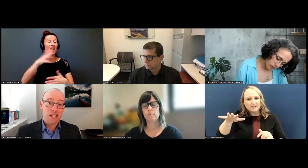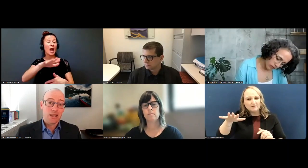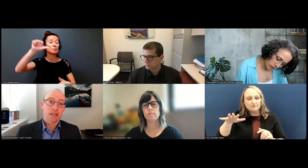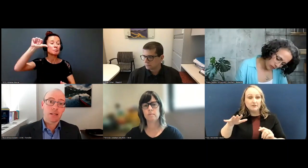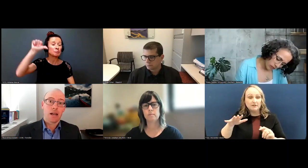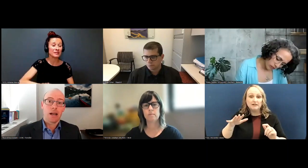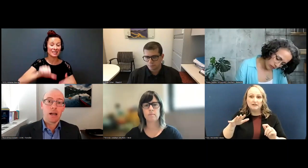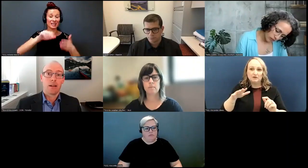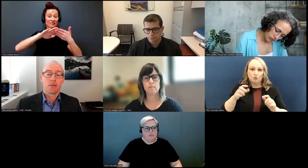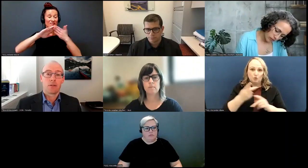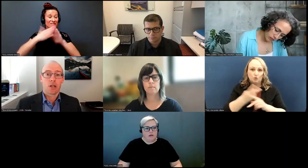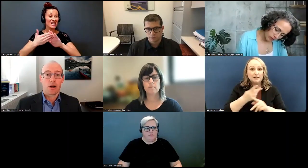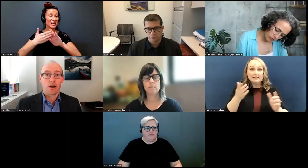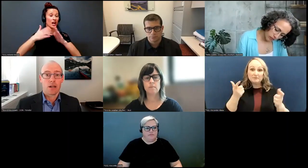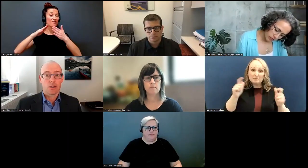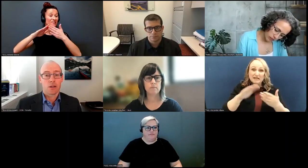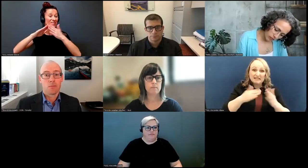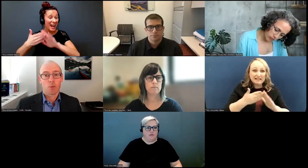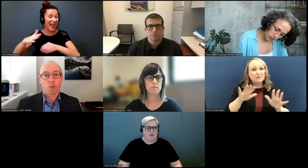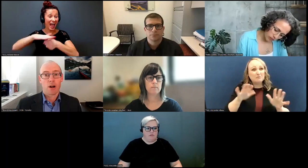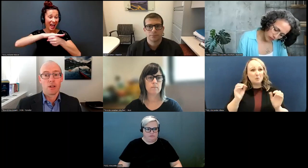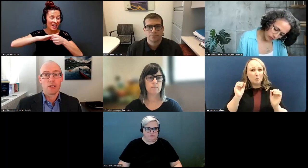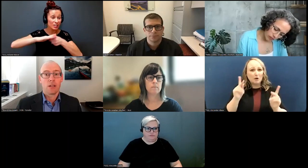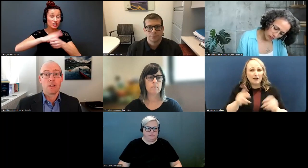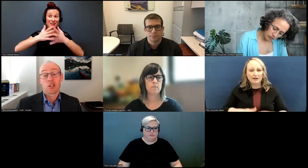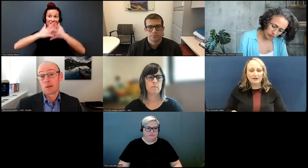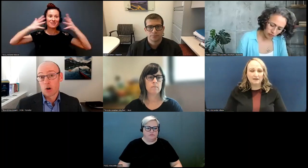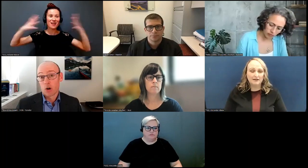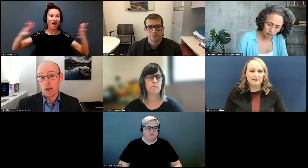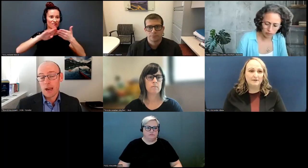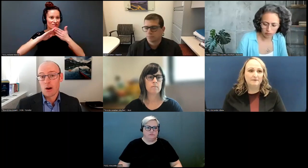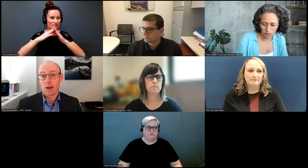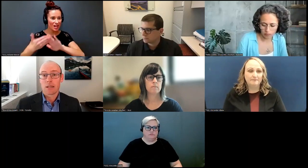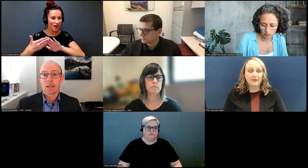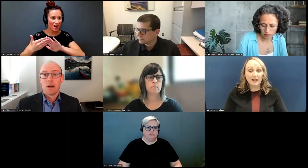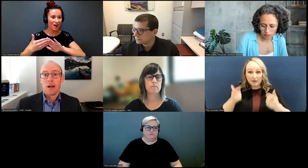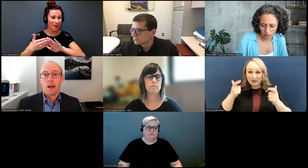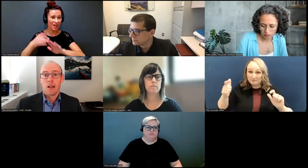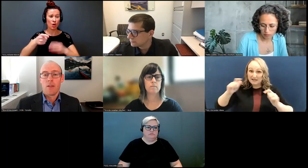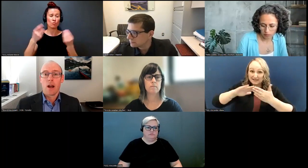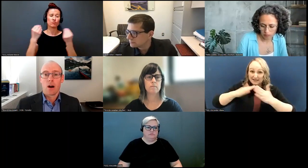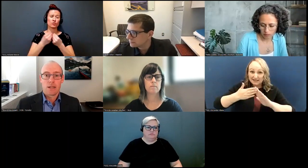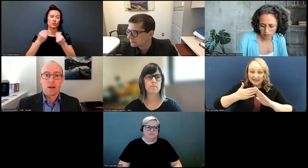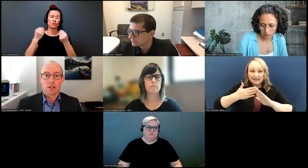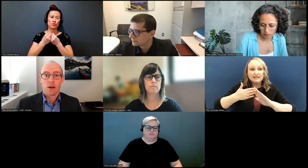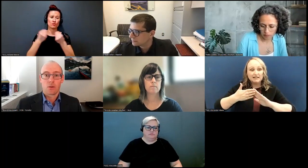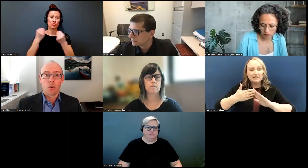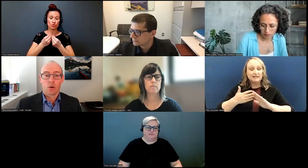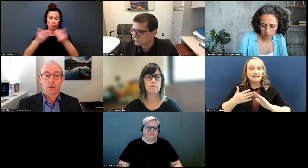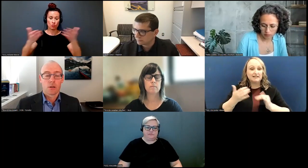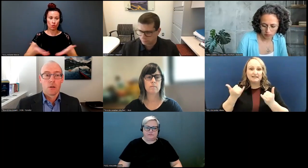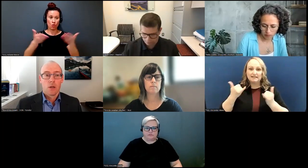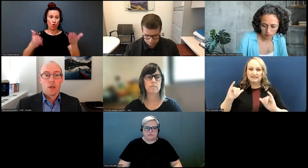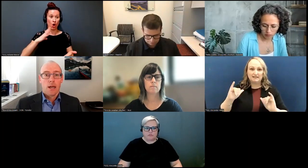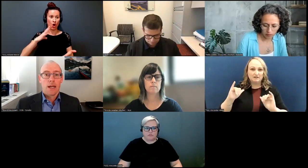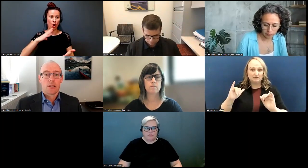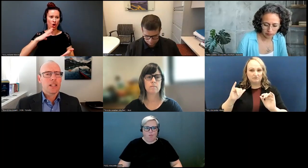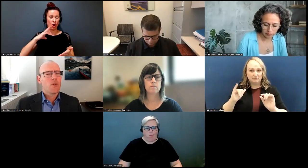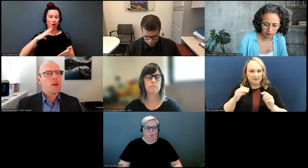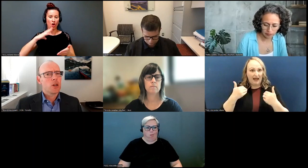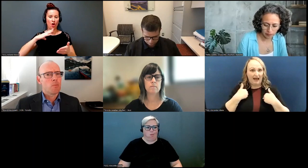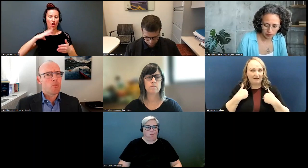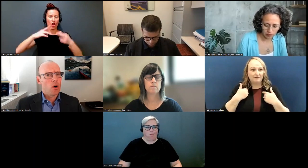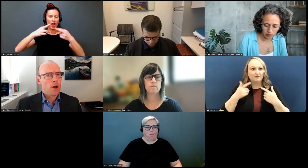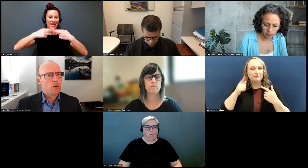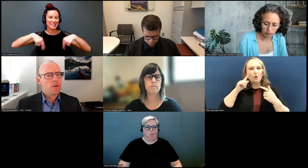big cities, childcare deserts are much more prevalent in suburban areas than they are in downtown cores. And so